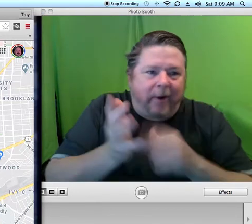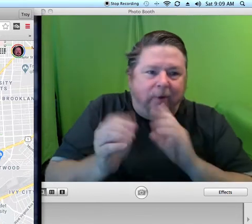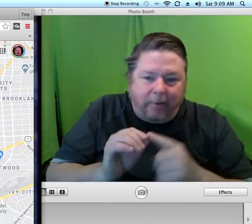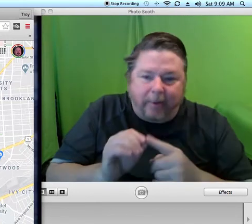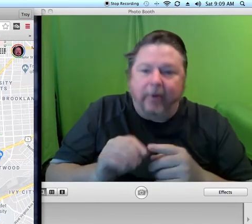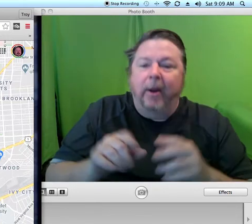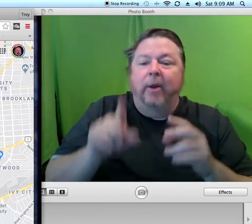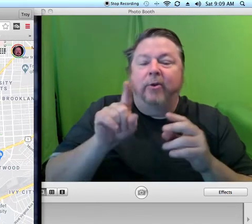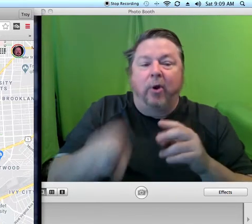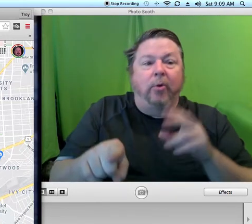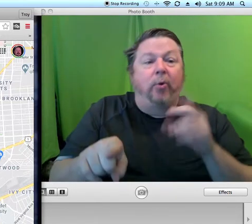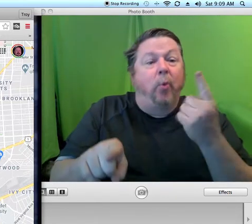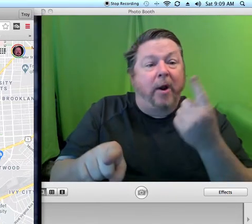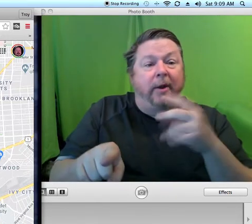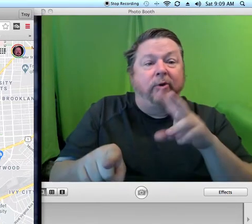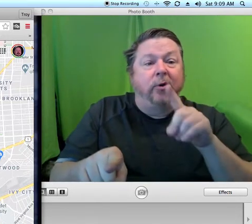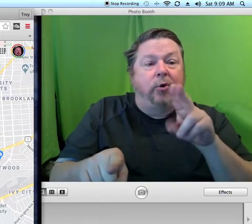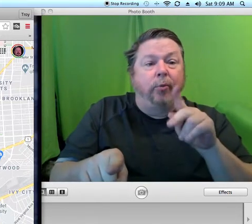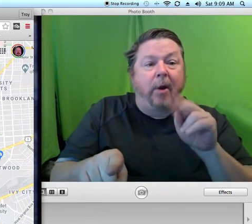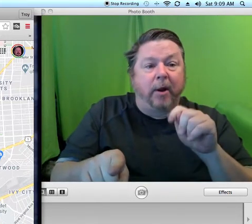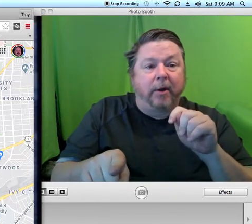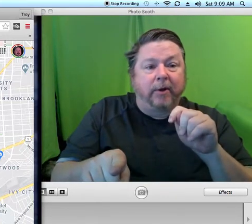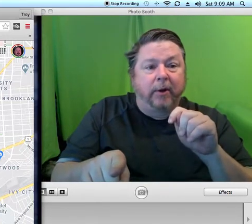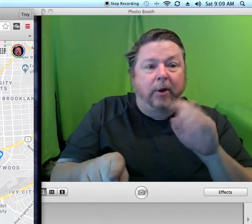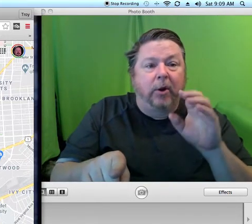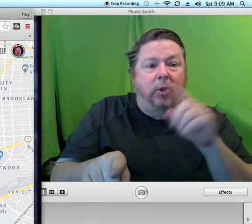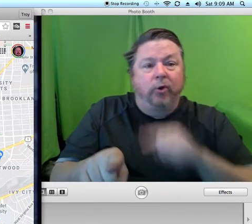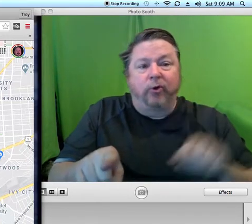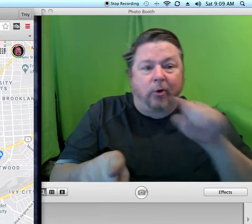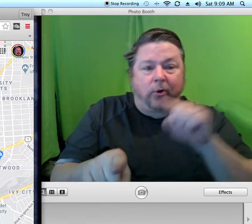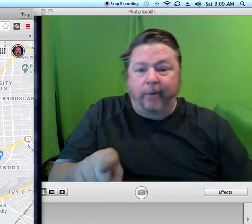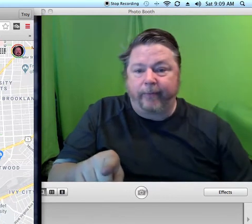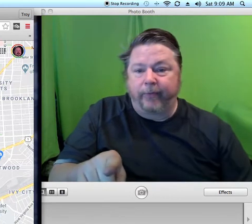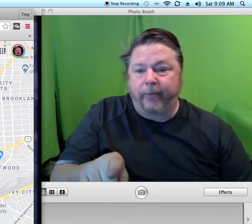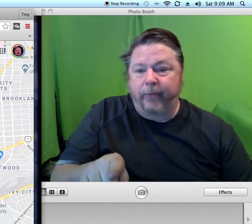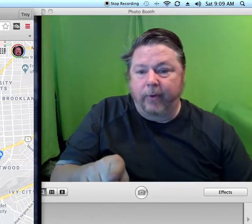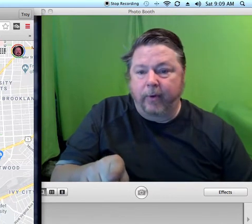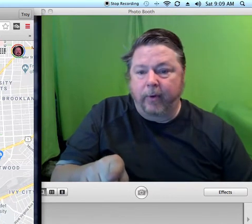he's talking about. So one is DuPont Circle,